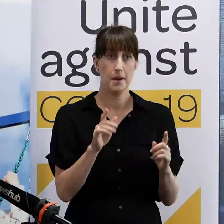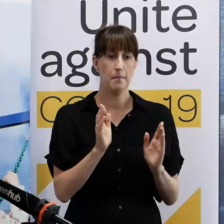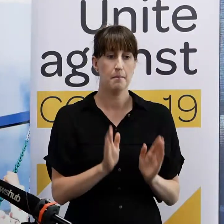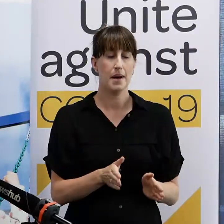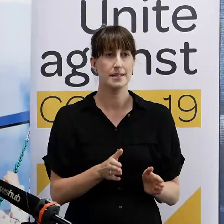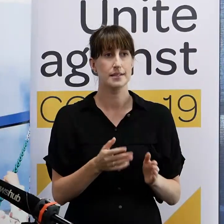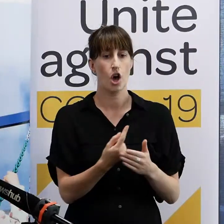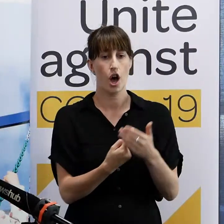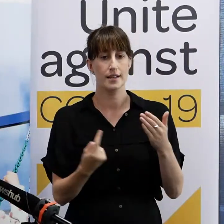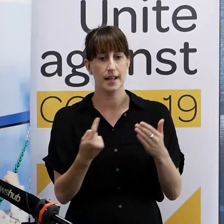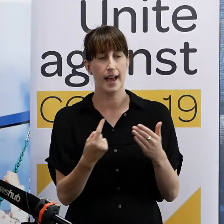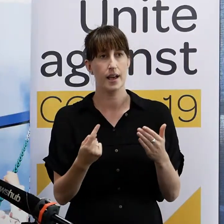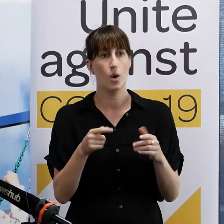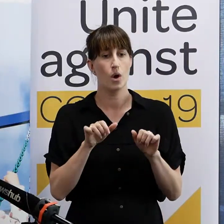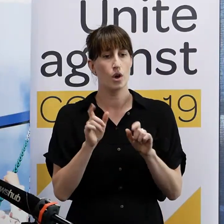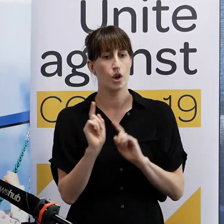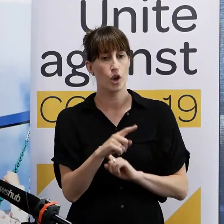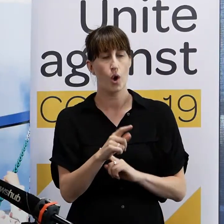result's received.